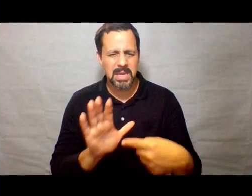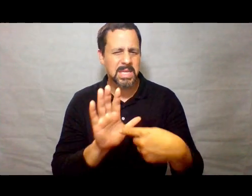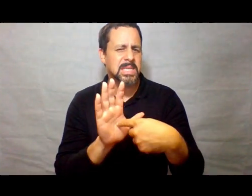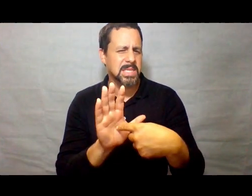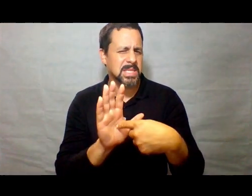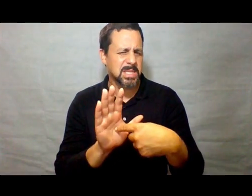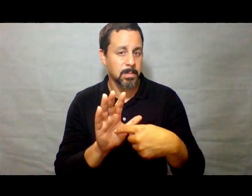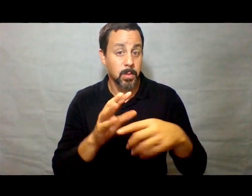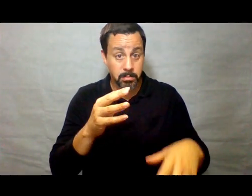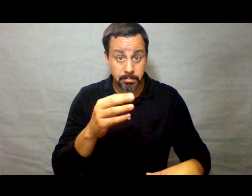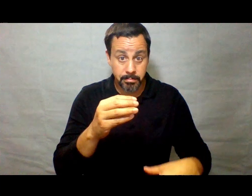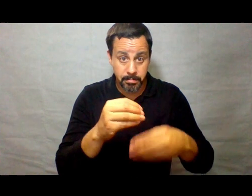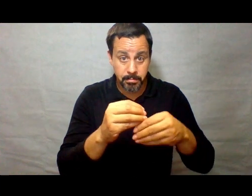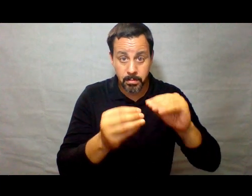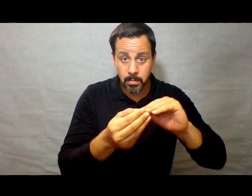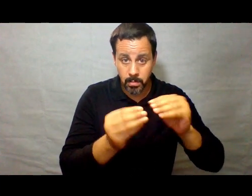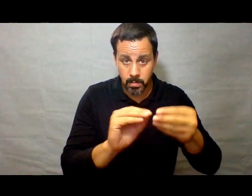sign.